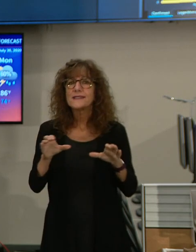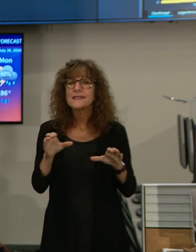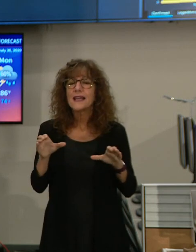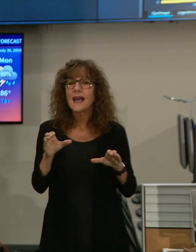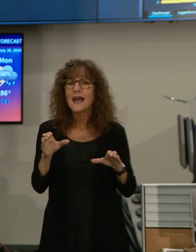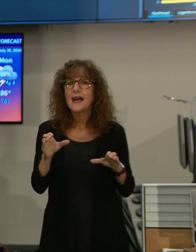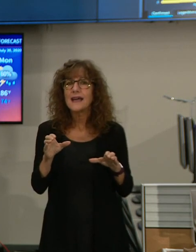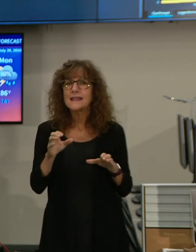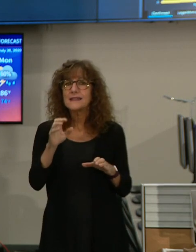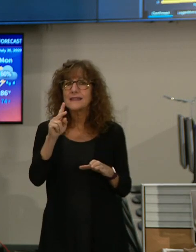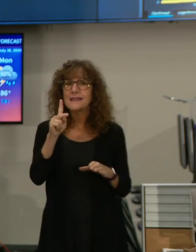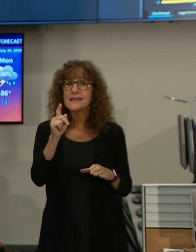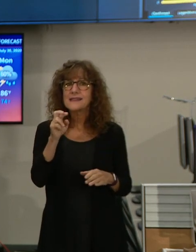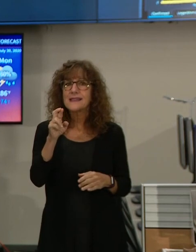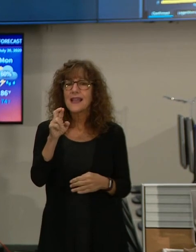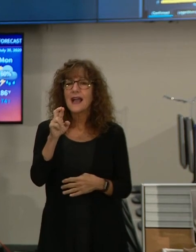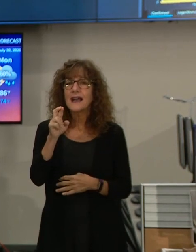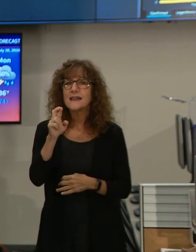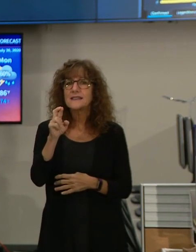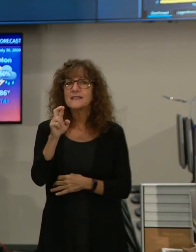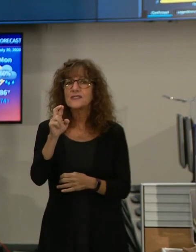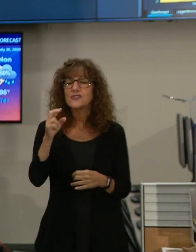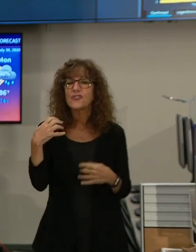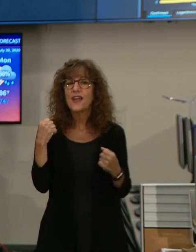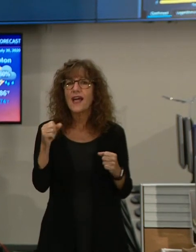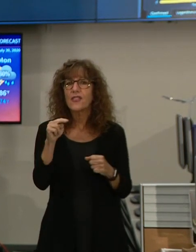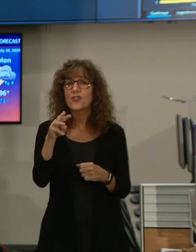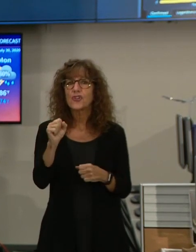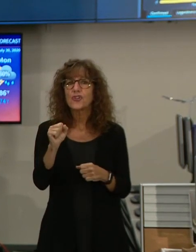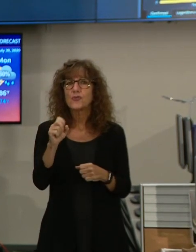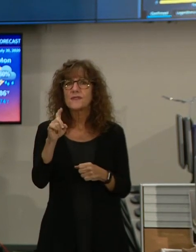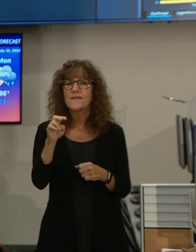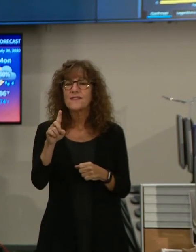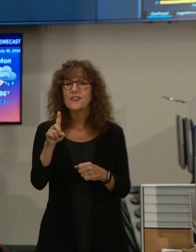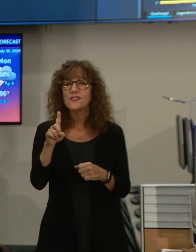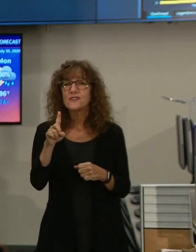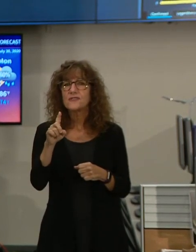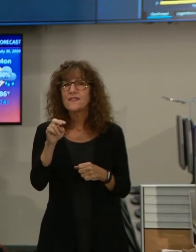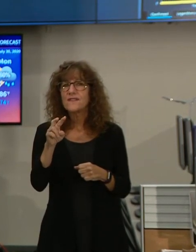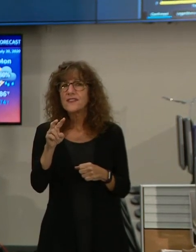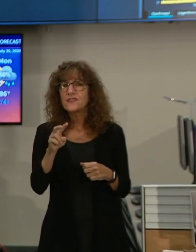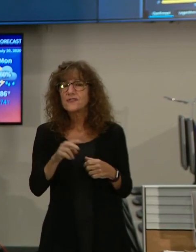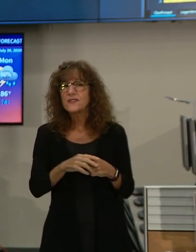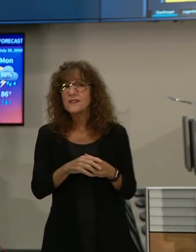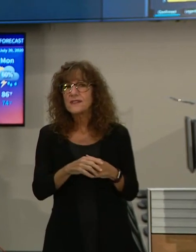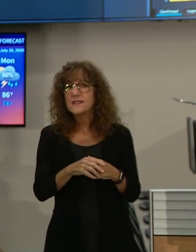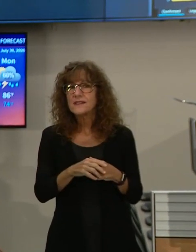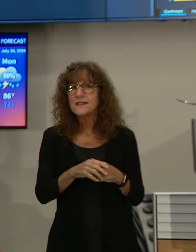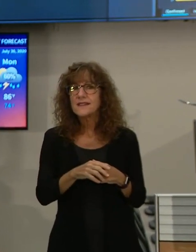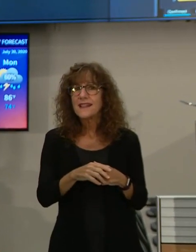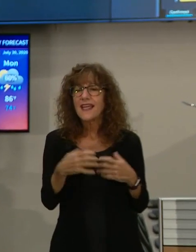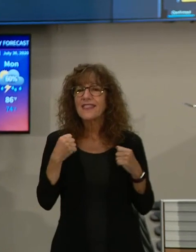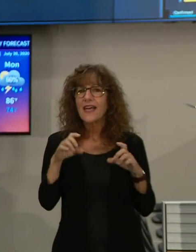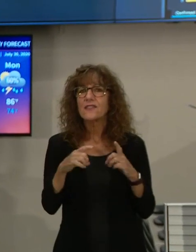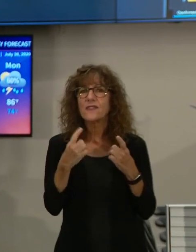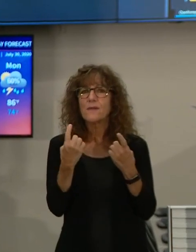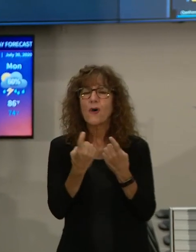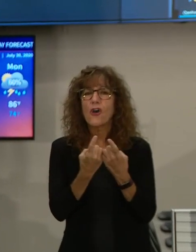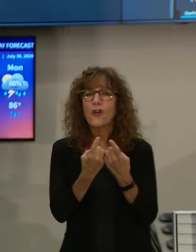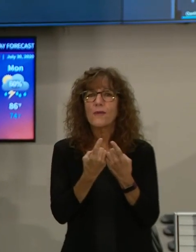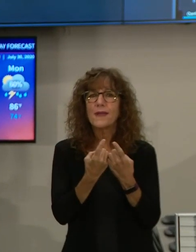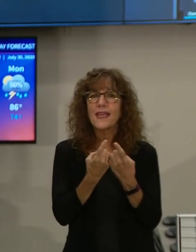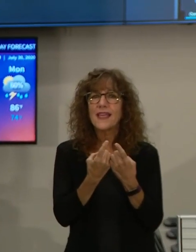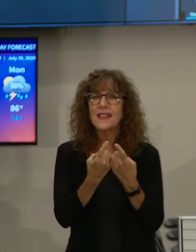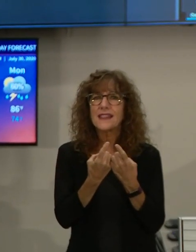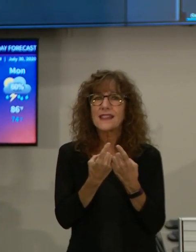Kaiser Health News Division on the death of Ms. Mack and what happened in the health department early on with all of the infections,